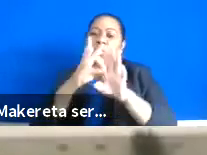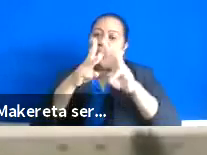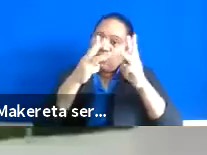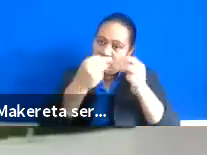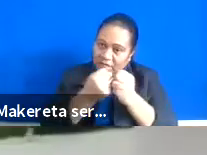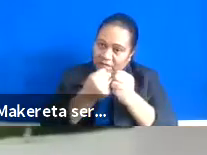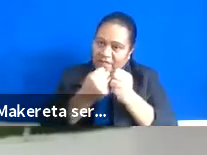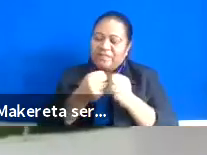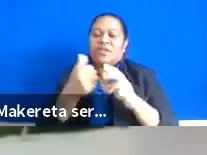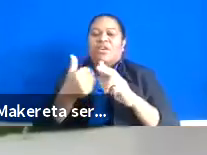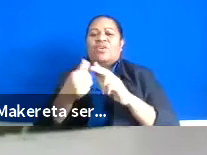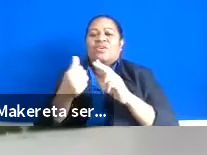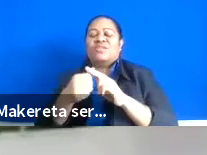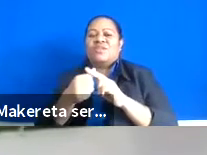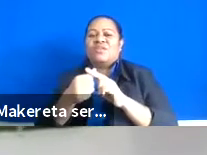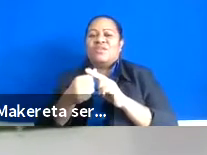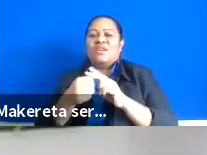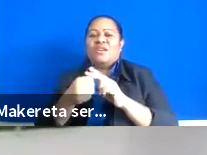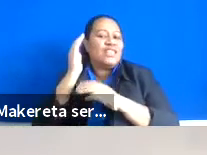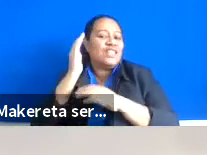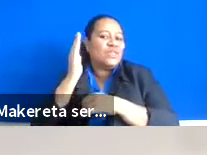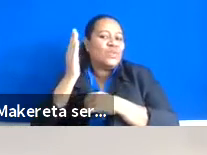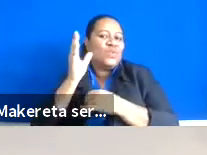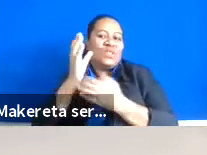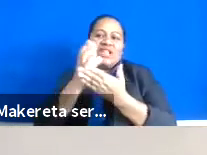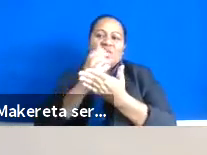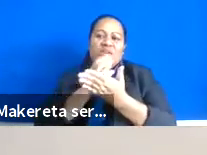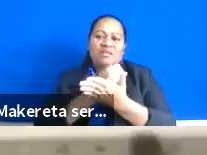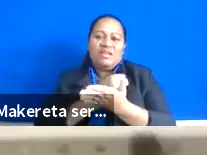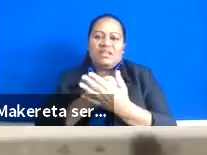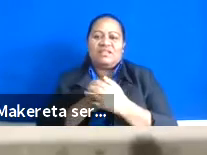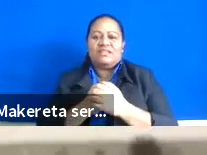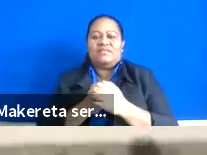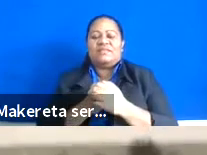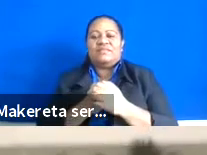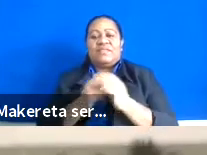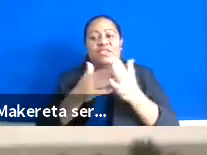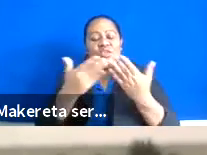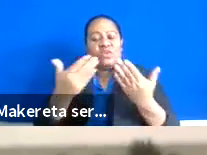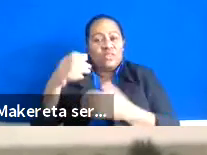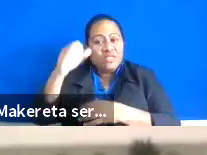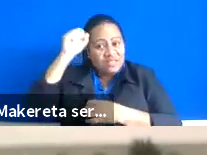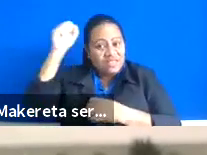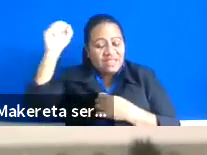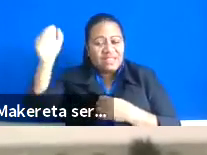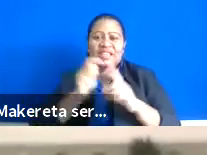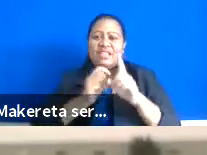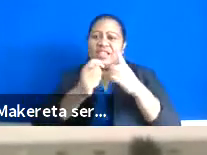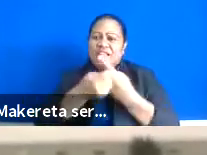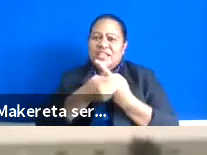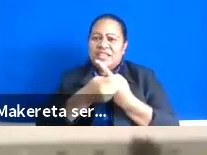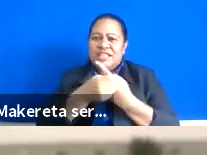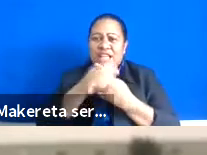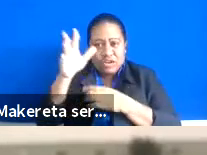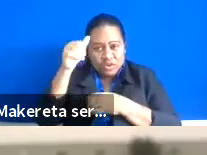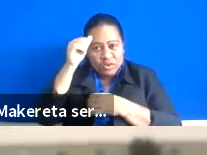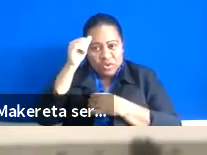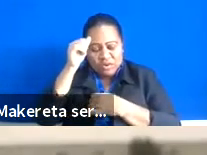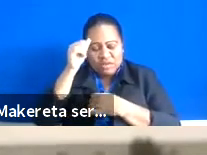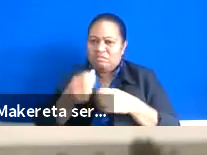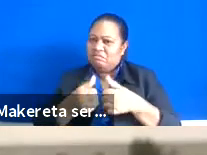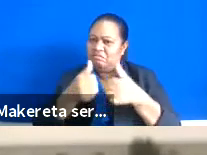in the school curriculum. According to the elders, traditional ecological knowledge is essential for the